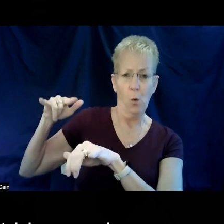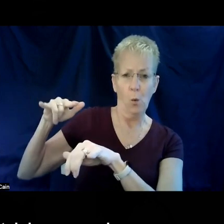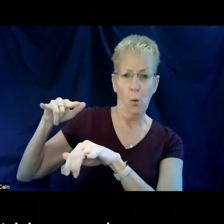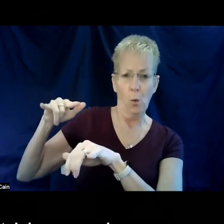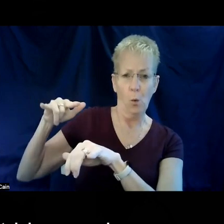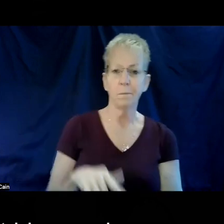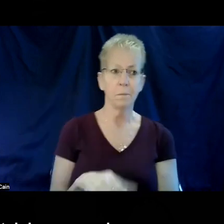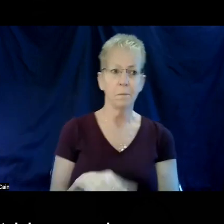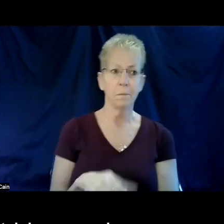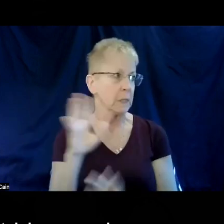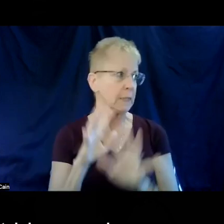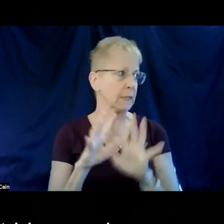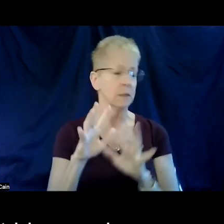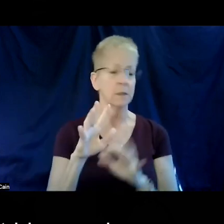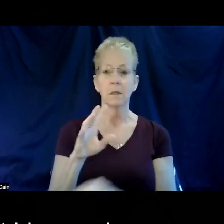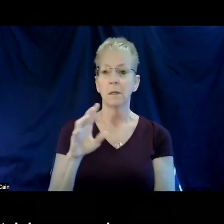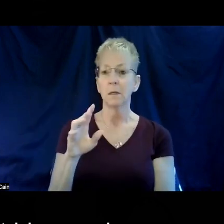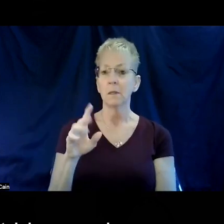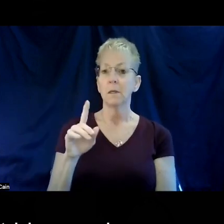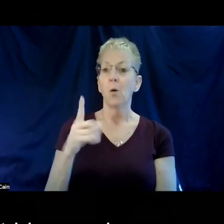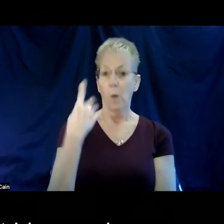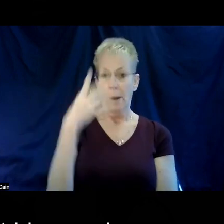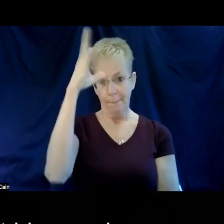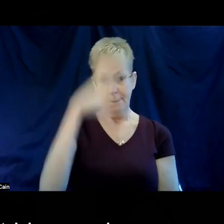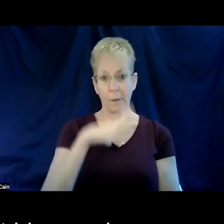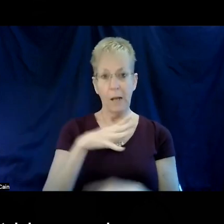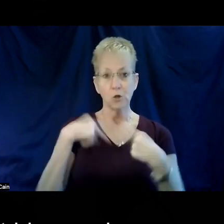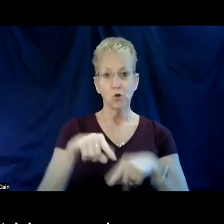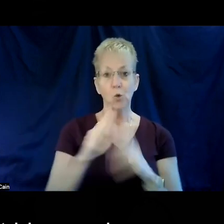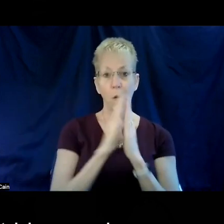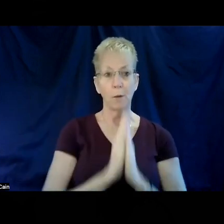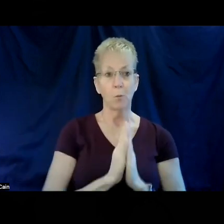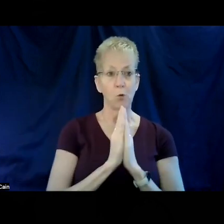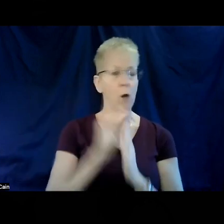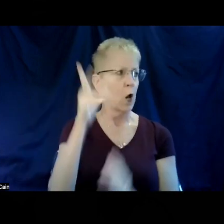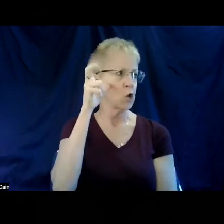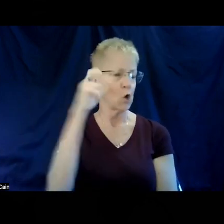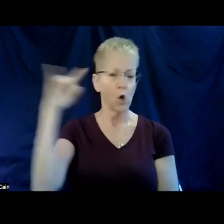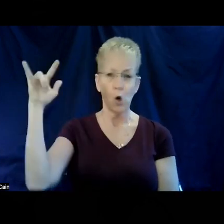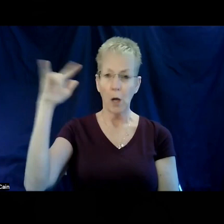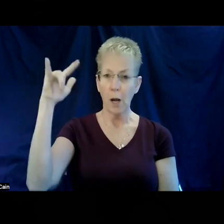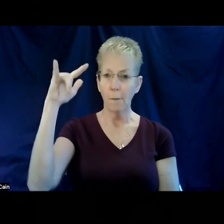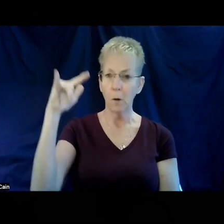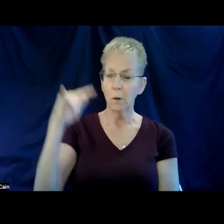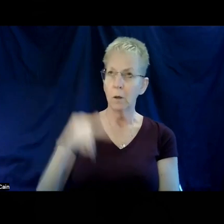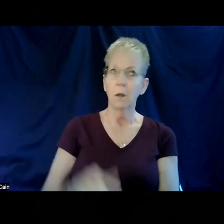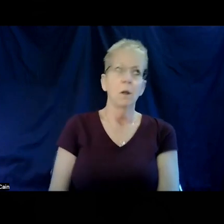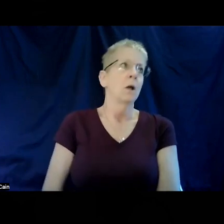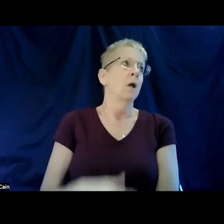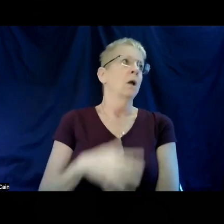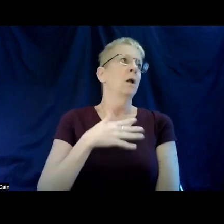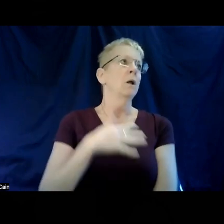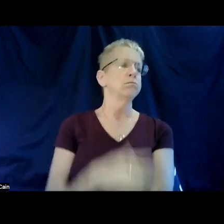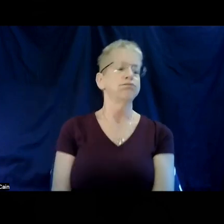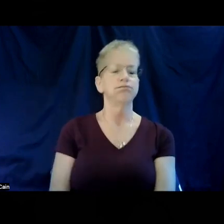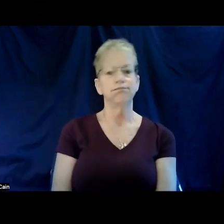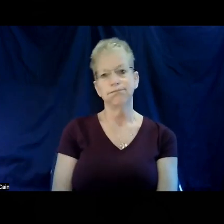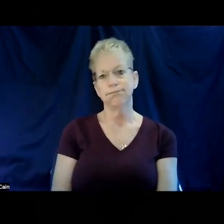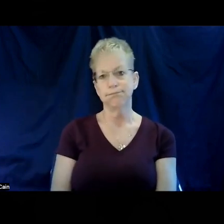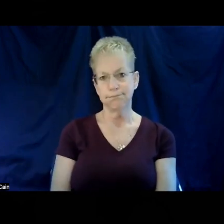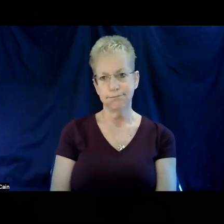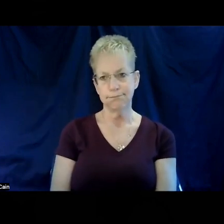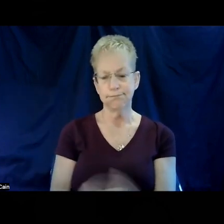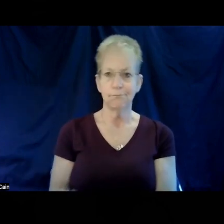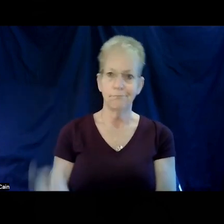Father Noel Tanner, at his evening prayers, heard the crippled aircraft overhead. He sighed, said Amen, rose,